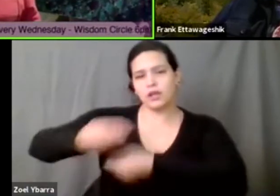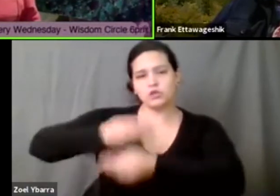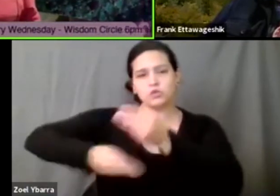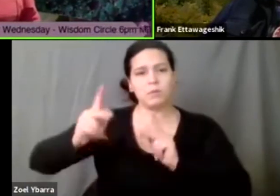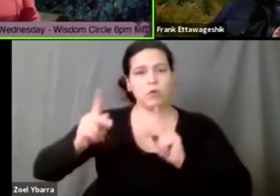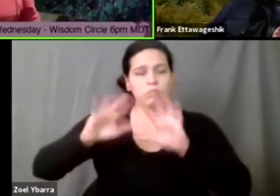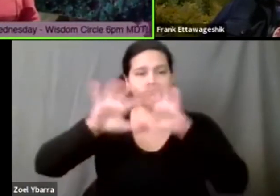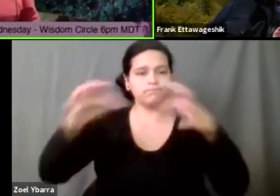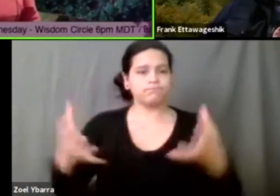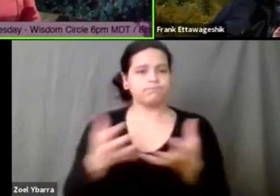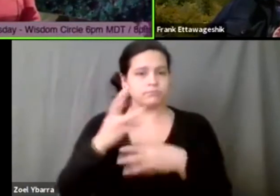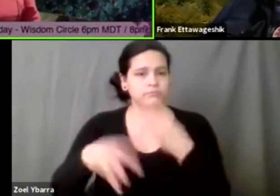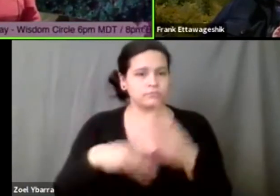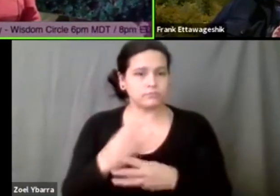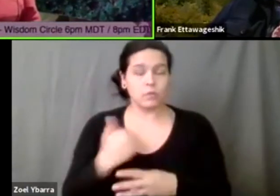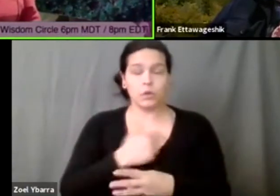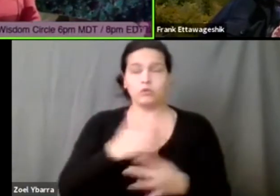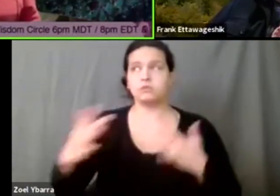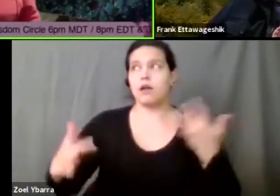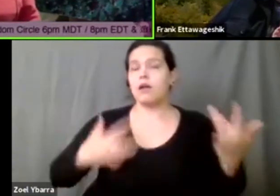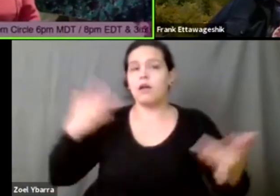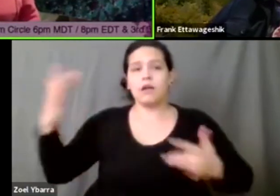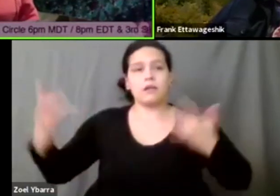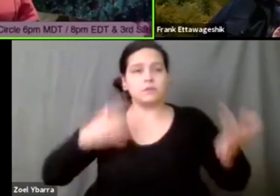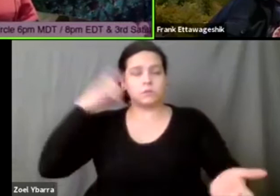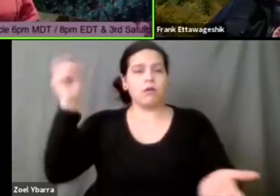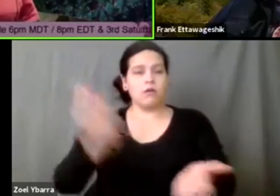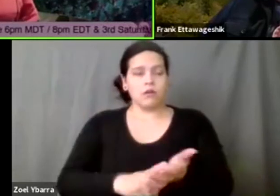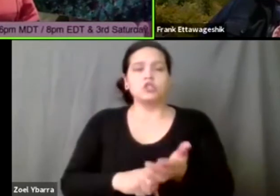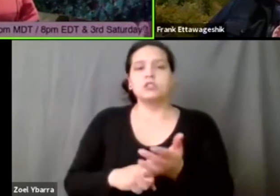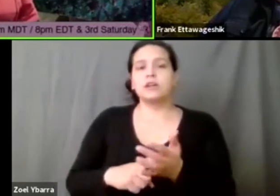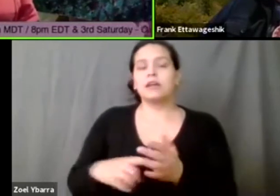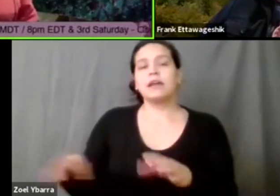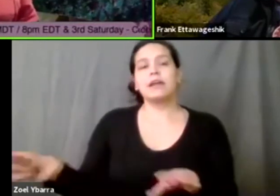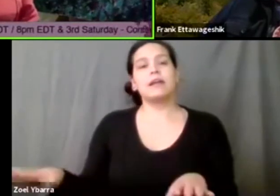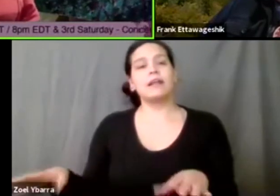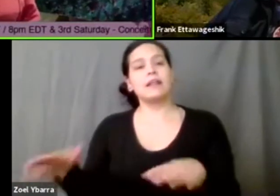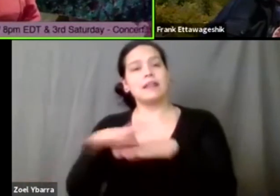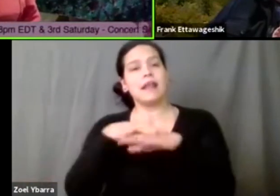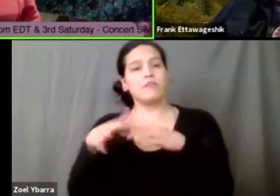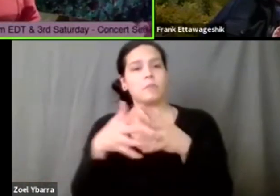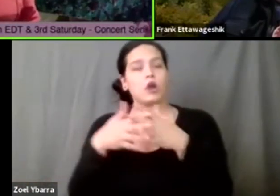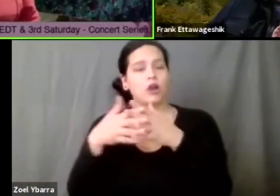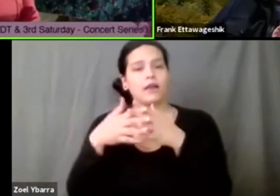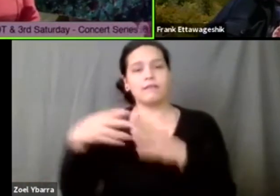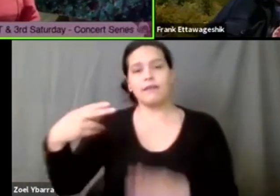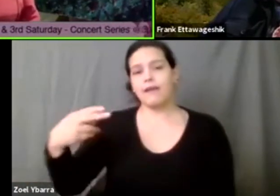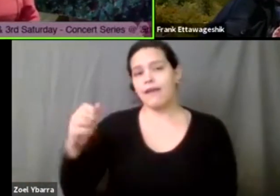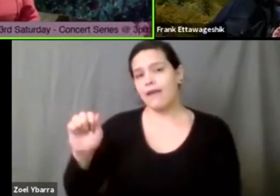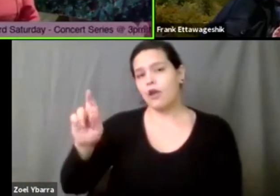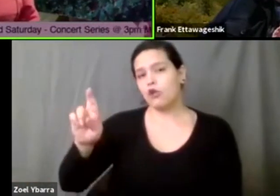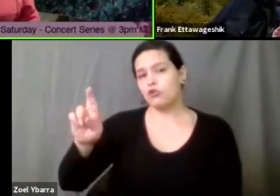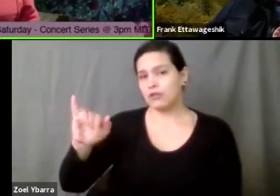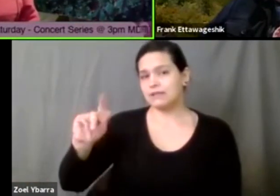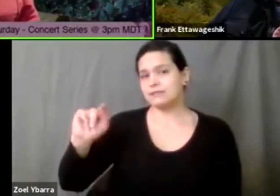we are very, very excited to acknowledge Native American Heritage Month. The presenters here